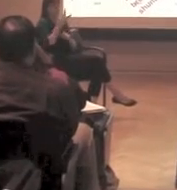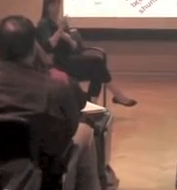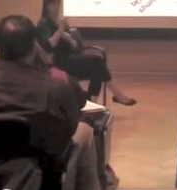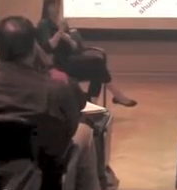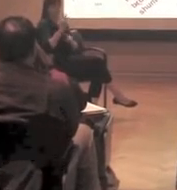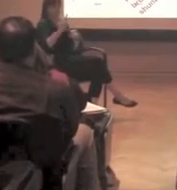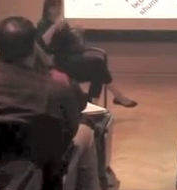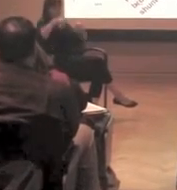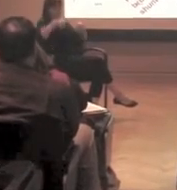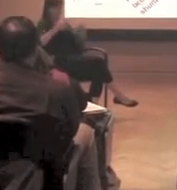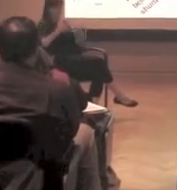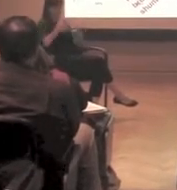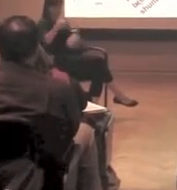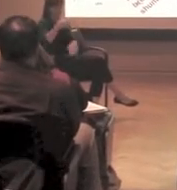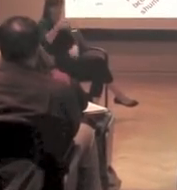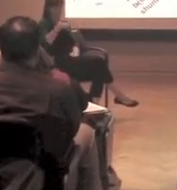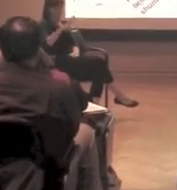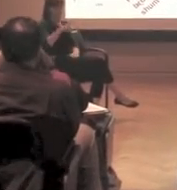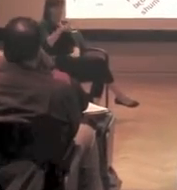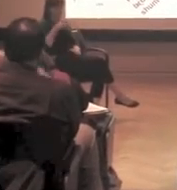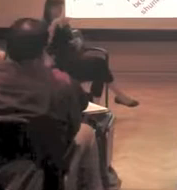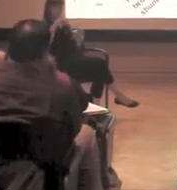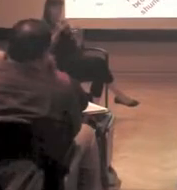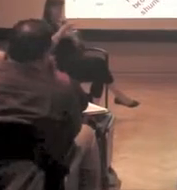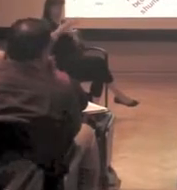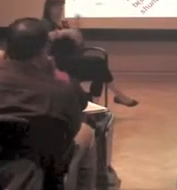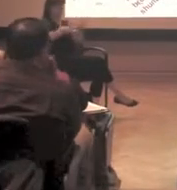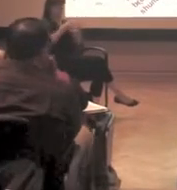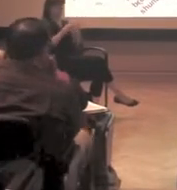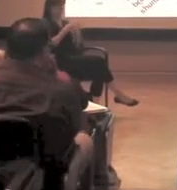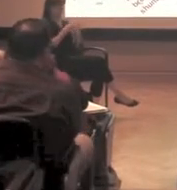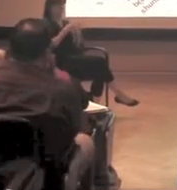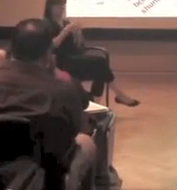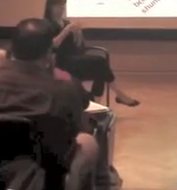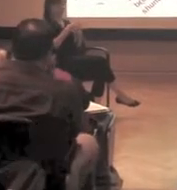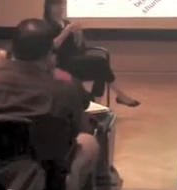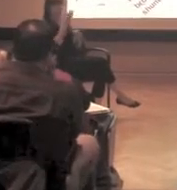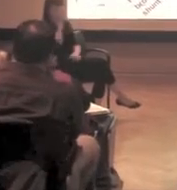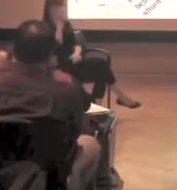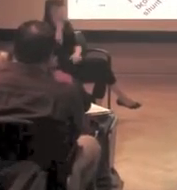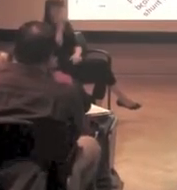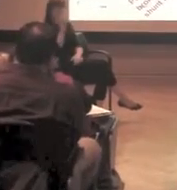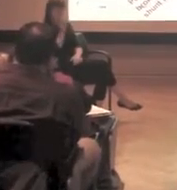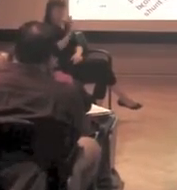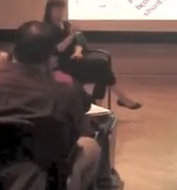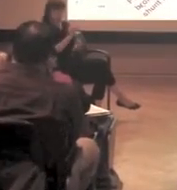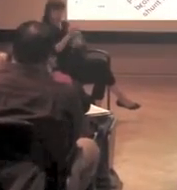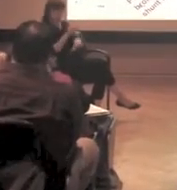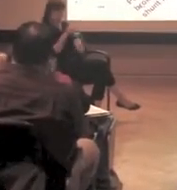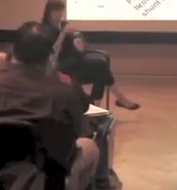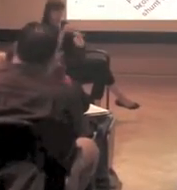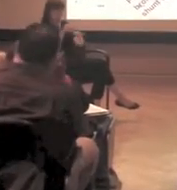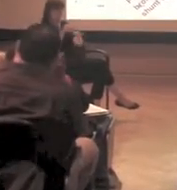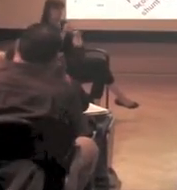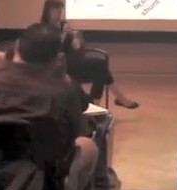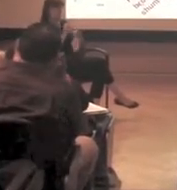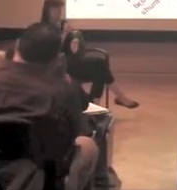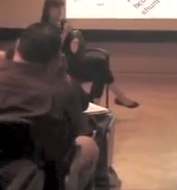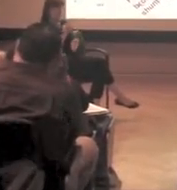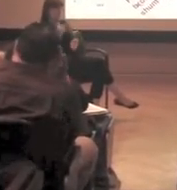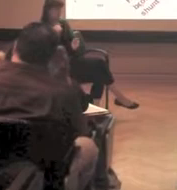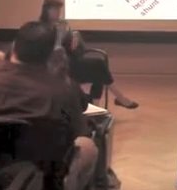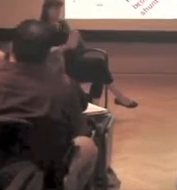we look after here in primary children's in the world. I think, well, sorry, not Africa. In Uganda is the most,